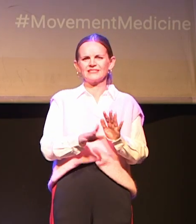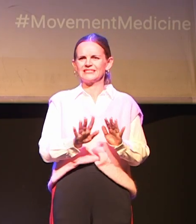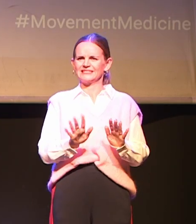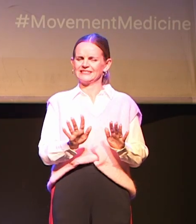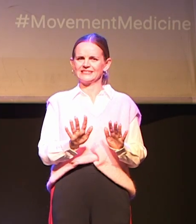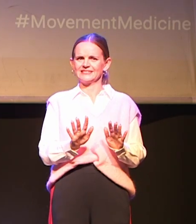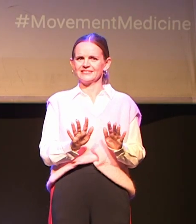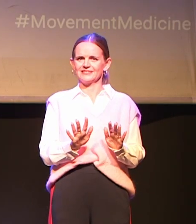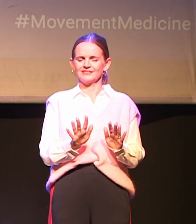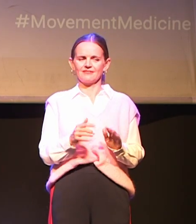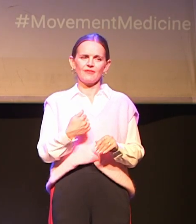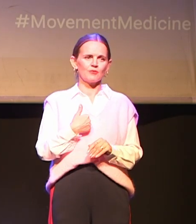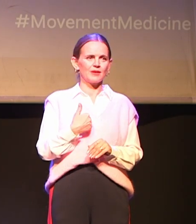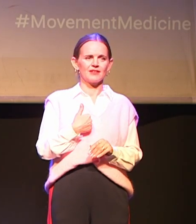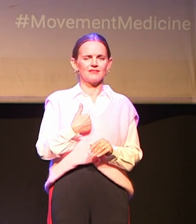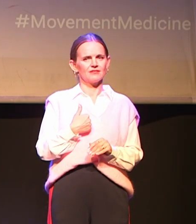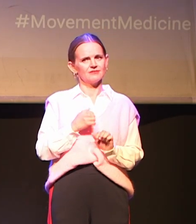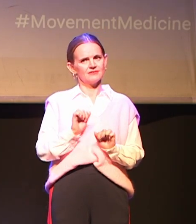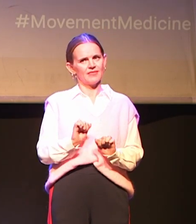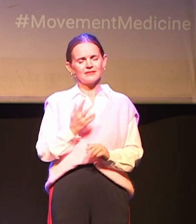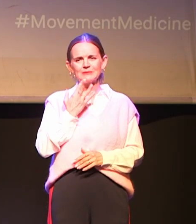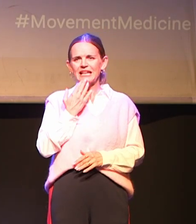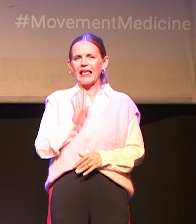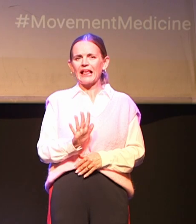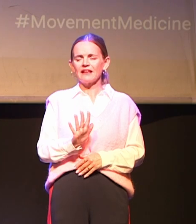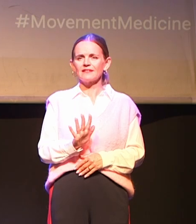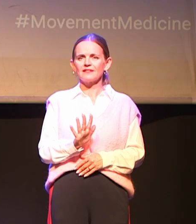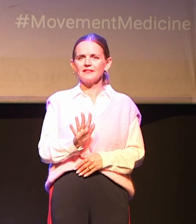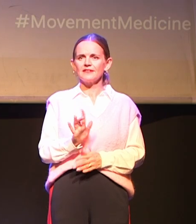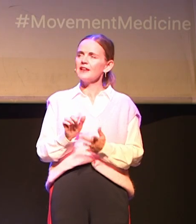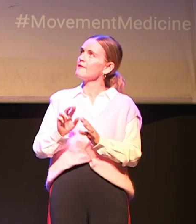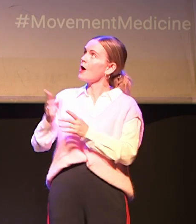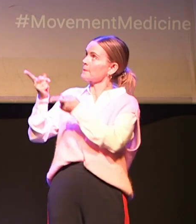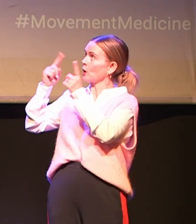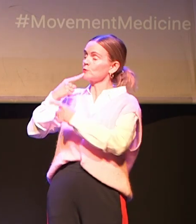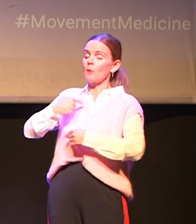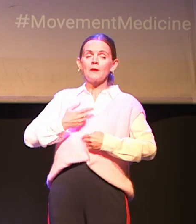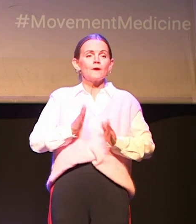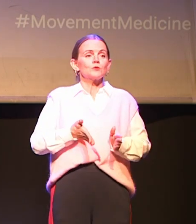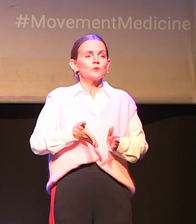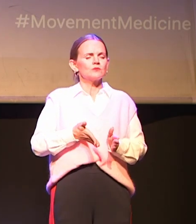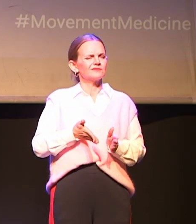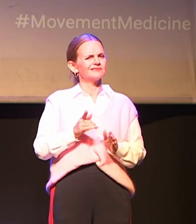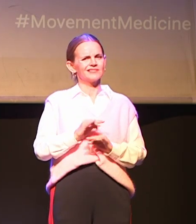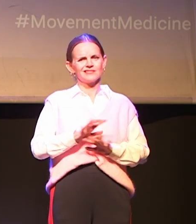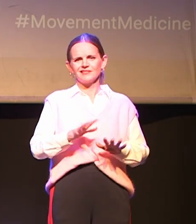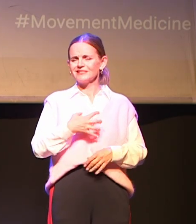that's to me a profound mistake and a terror actually that keeps us from meeting each other.